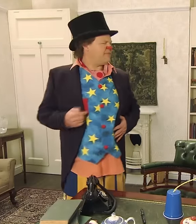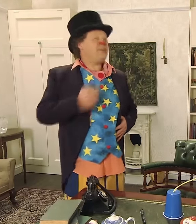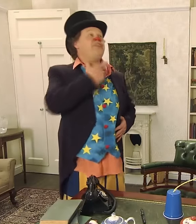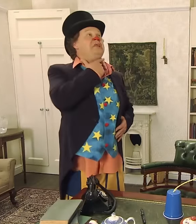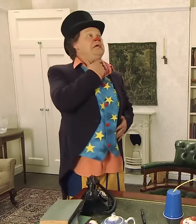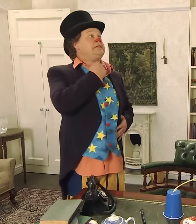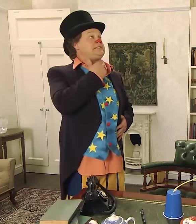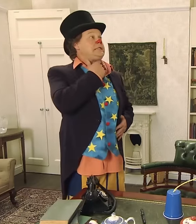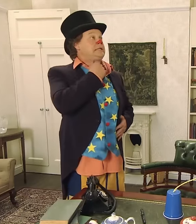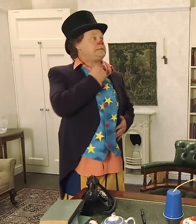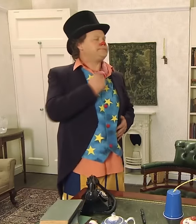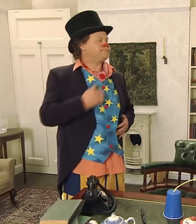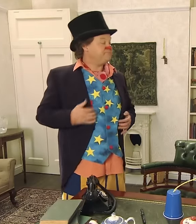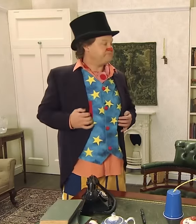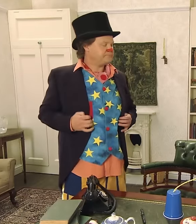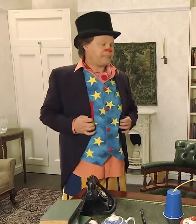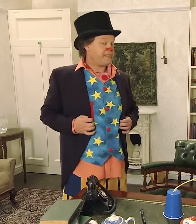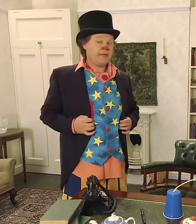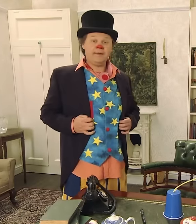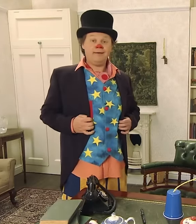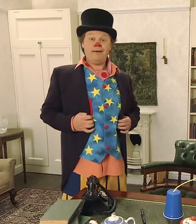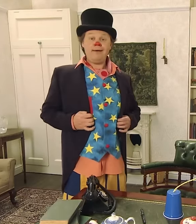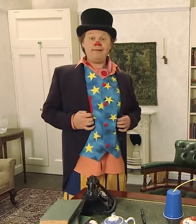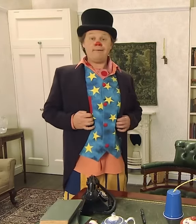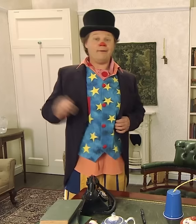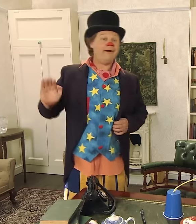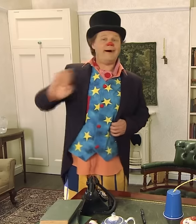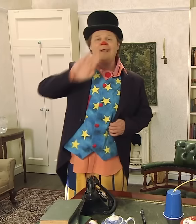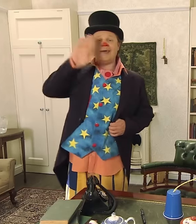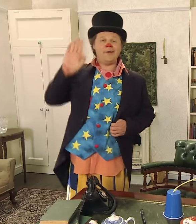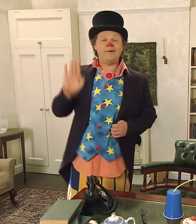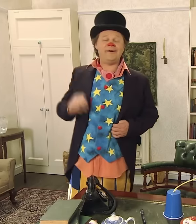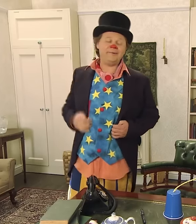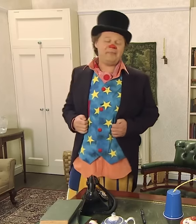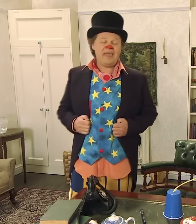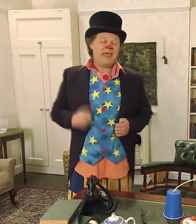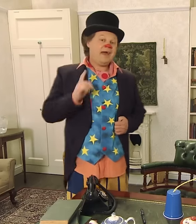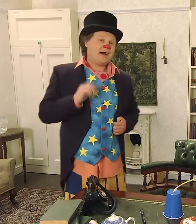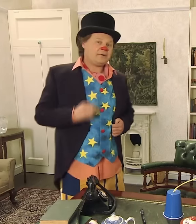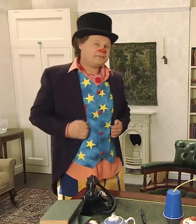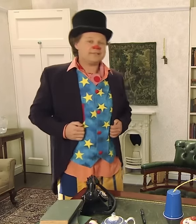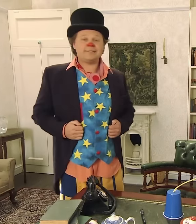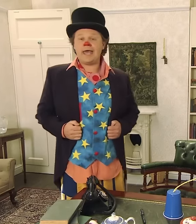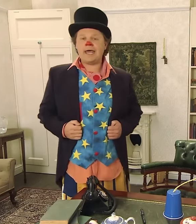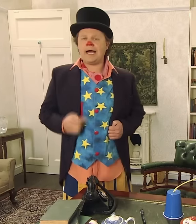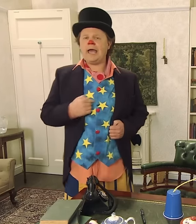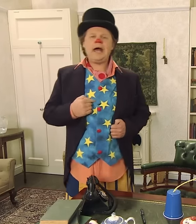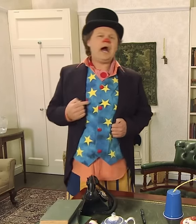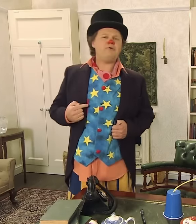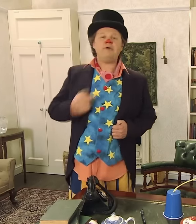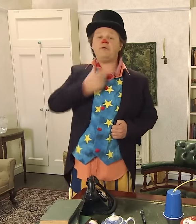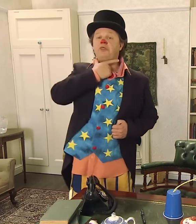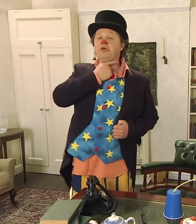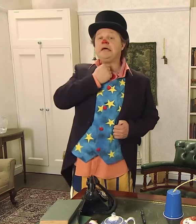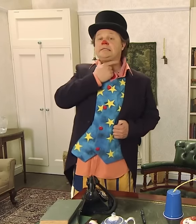Rather thirsty. Hello, Lord Tumble. Oh, hello. I was just saying, I feel